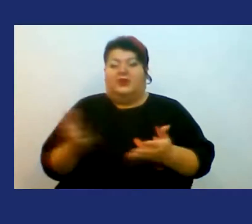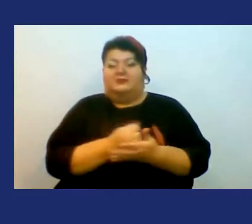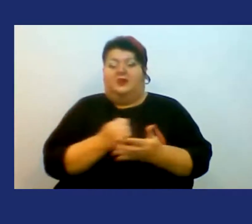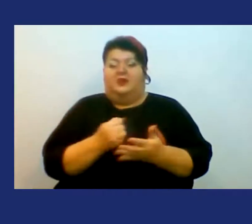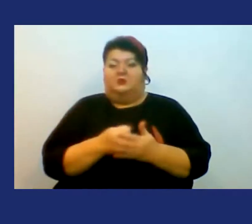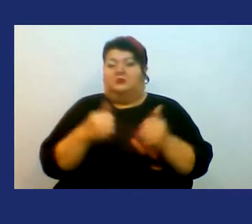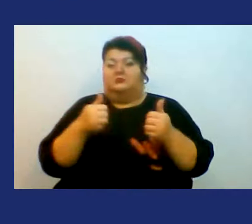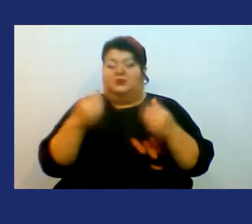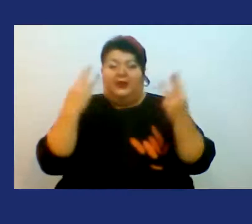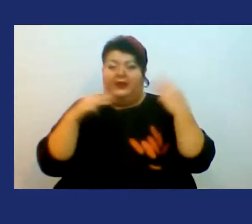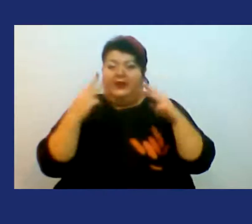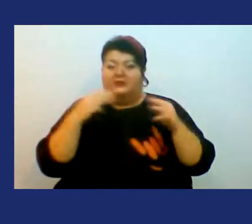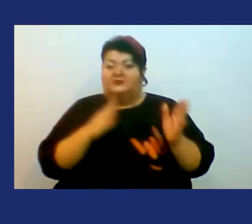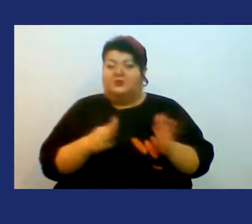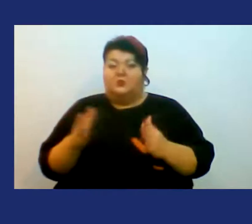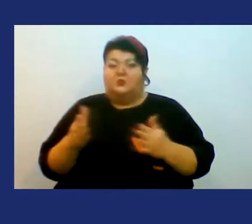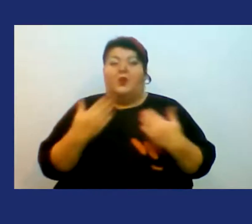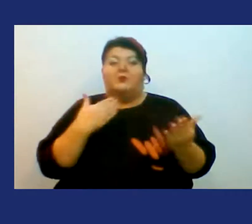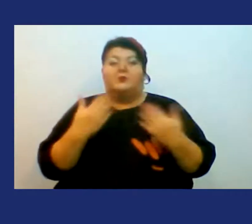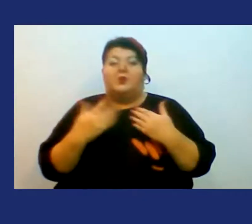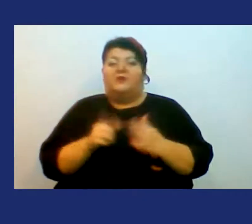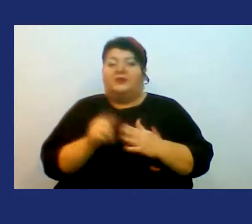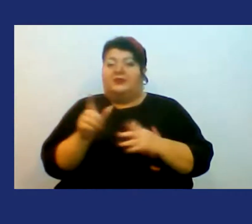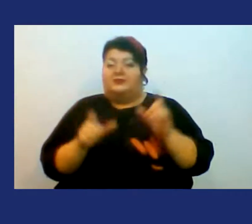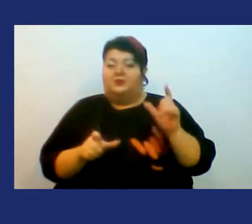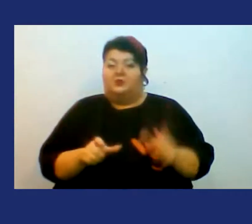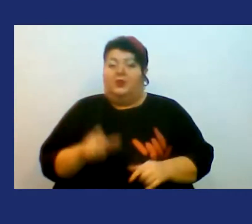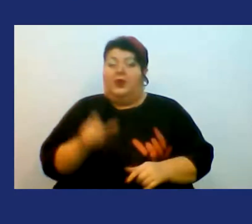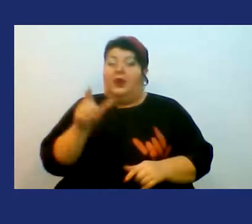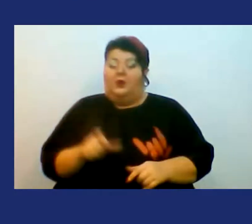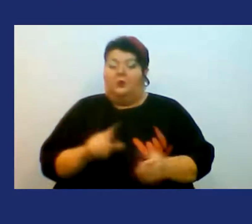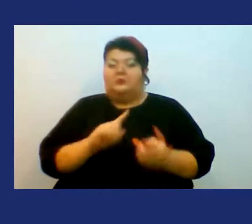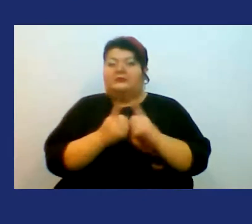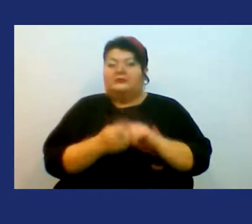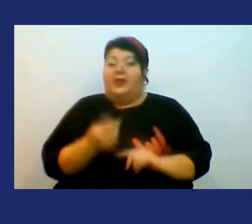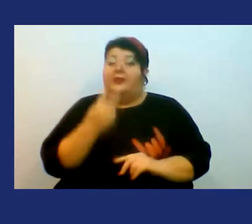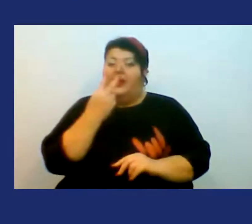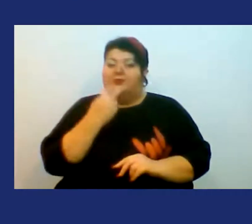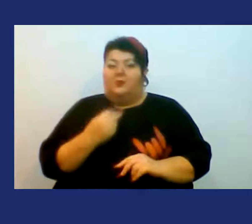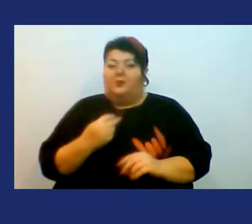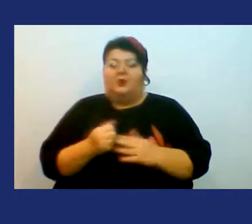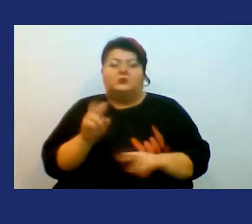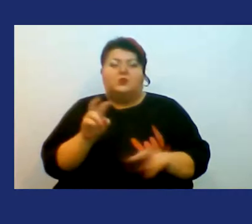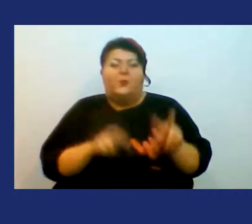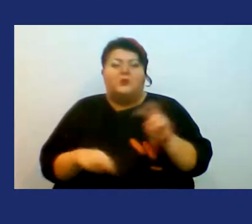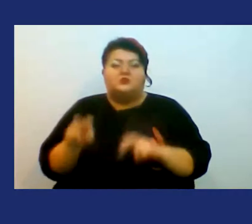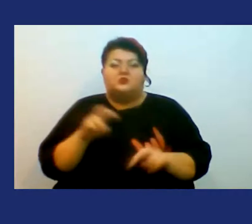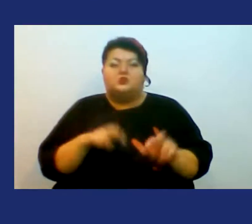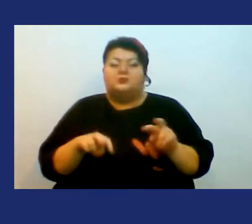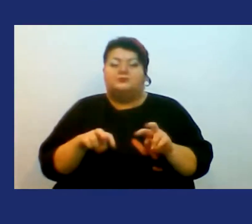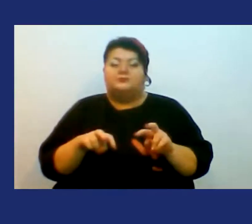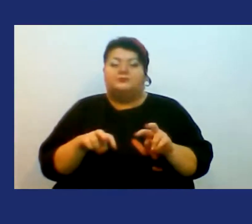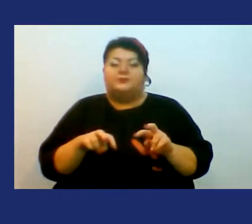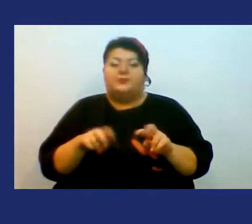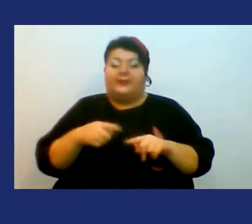light of the COVID-19 pandemic, and how they're doing trainings and education and also campaigning like you are. You mentioned